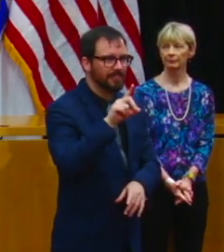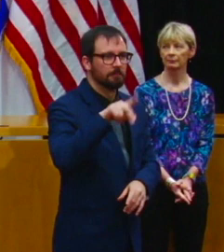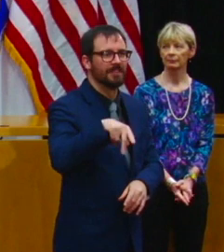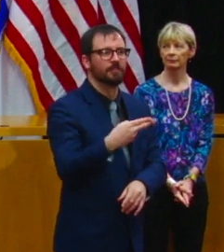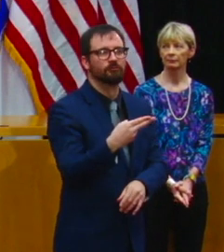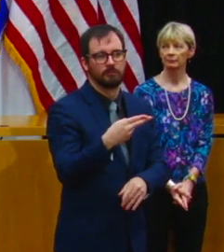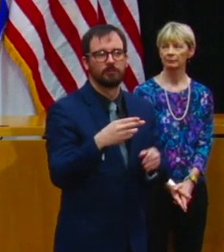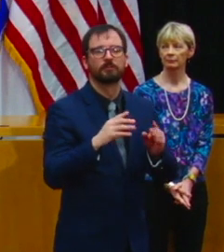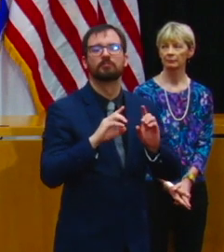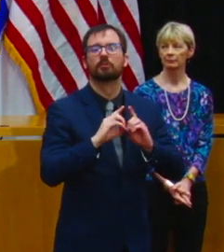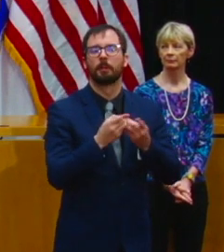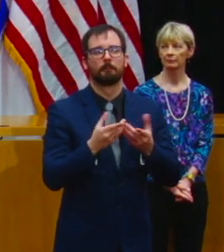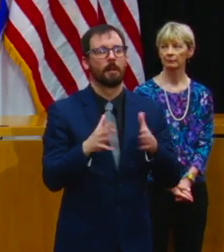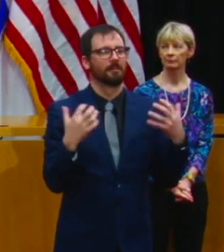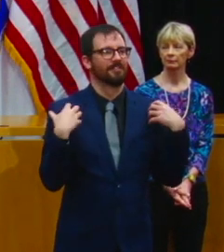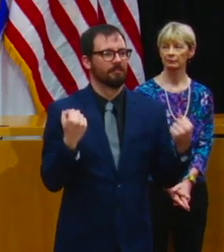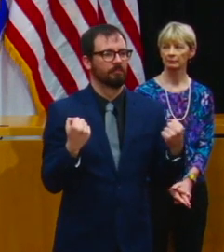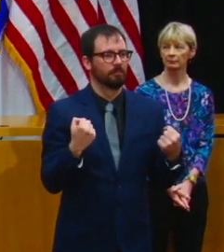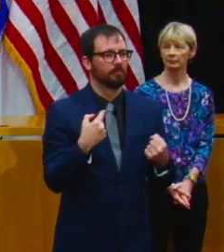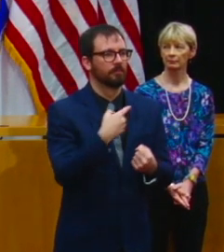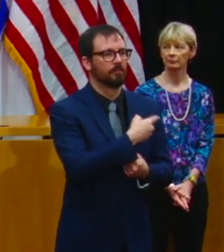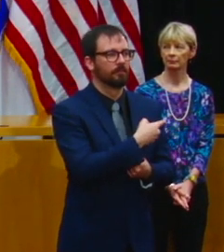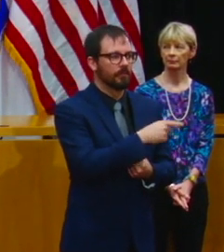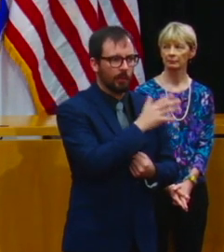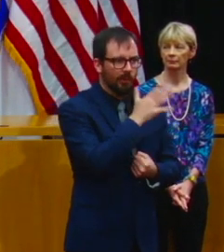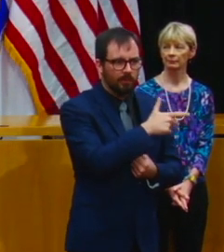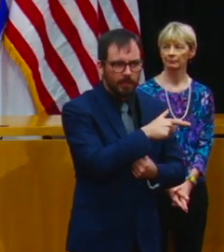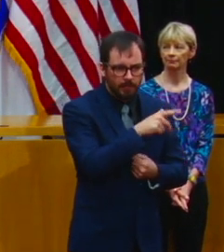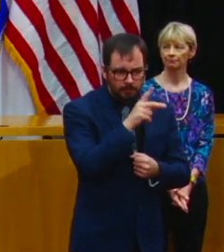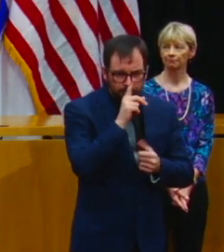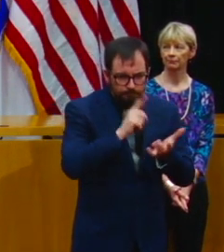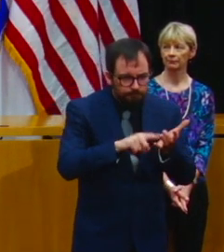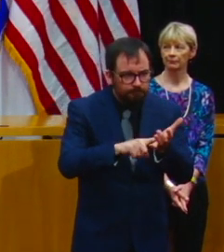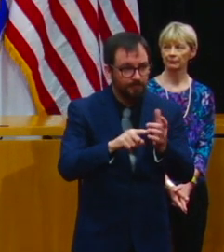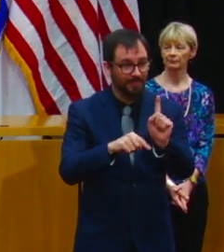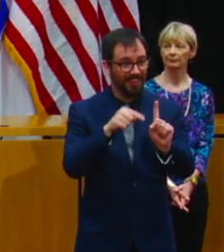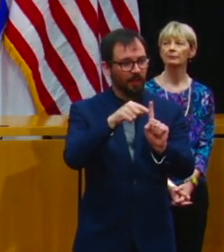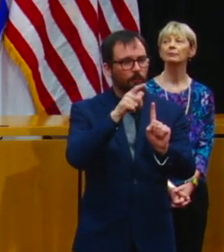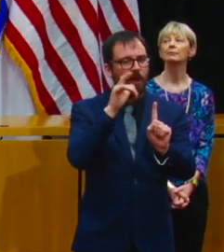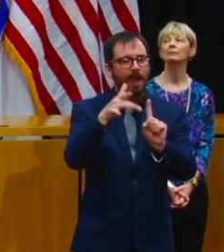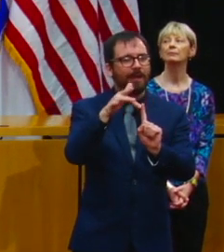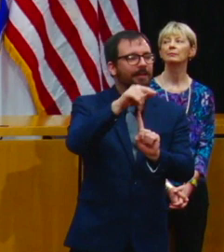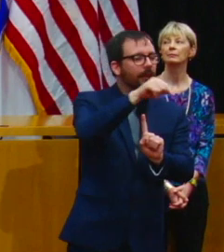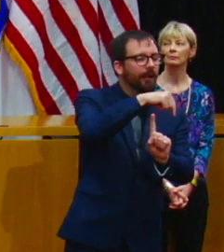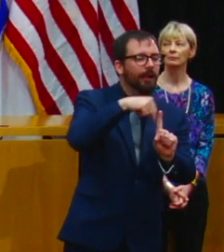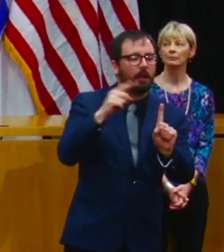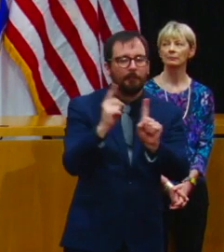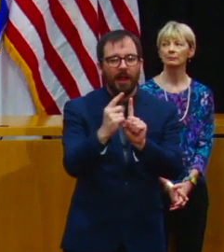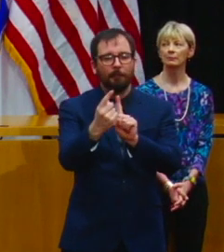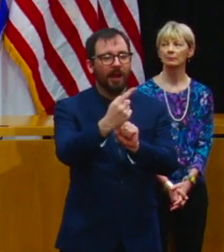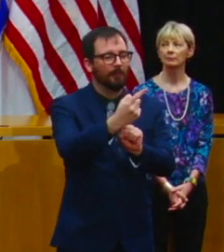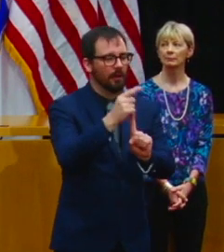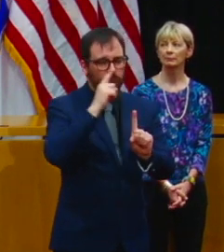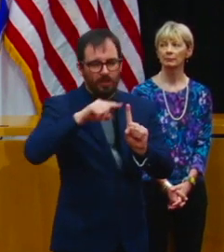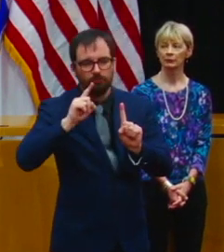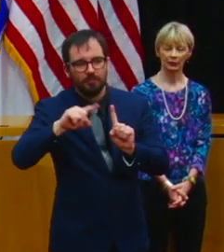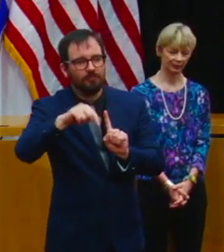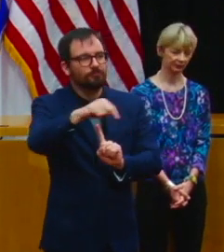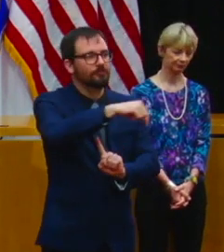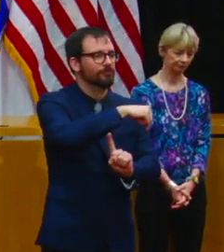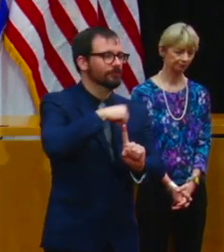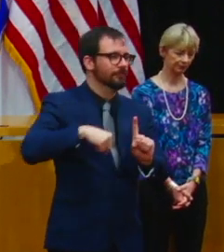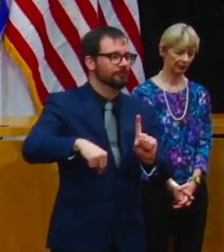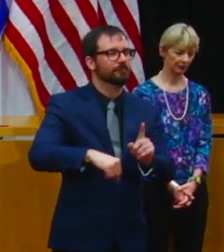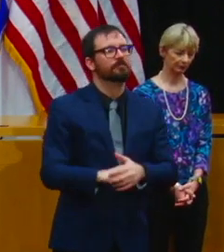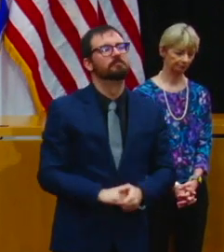been in touch with. I fully expect, now that we've ramped up our testing activity, that we're going to significantly ramp up our